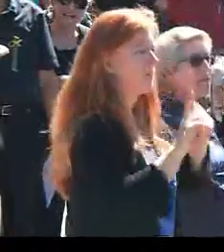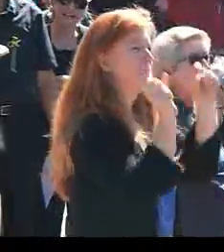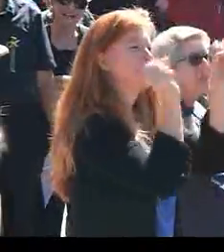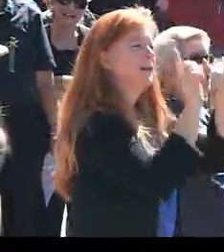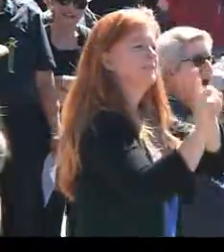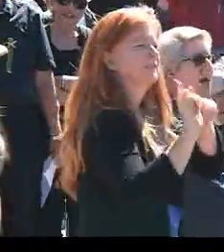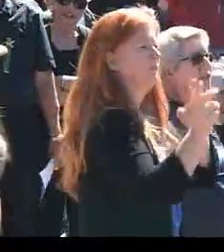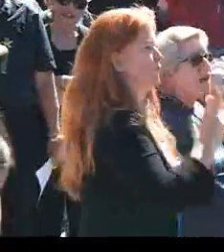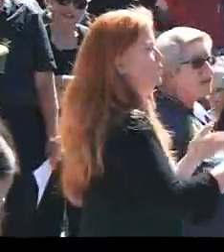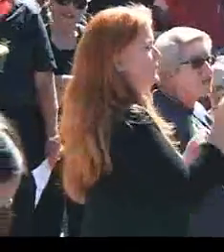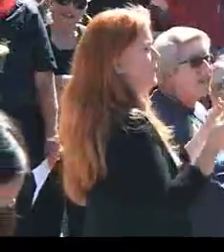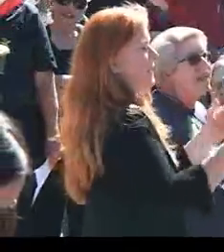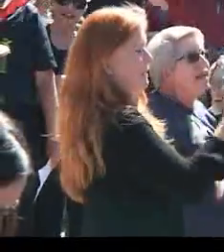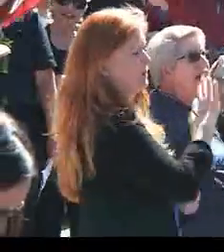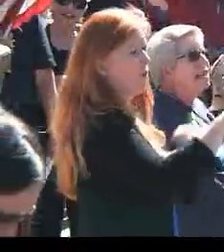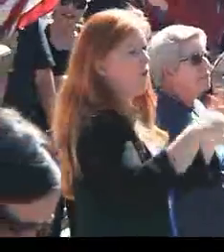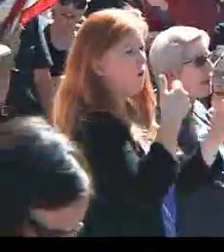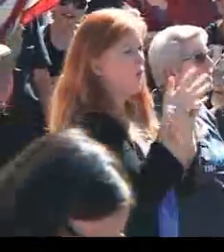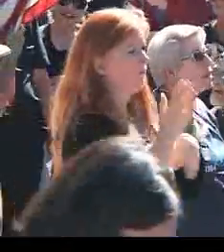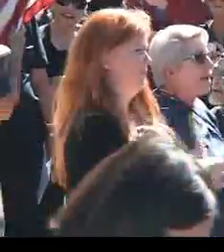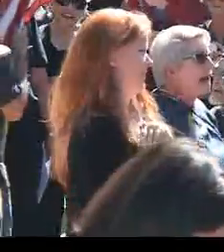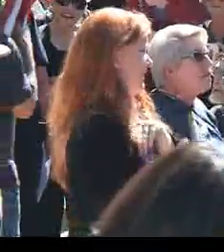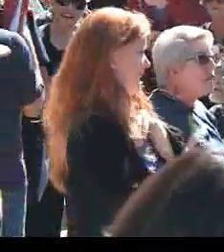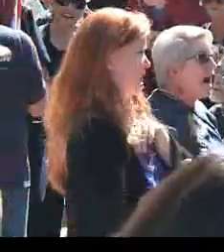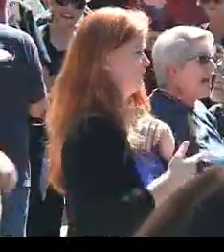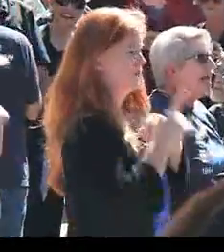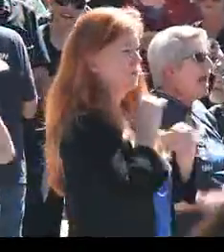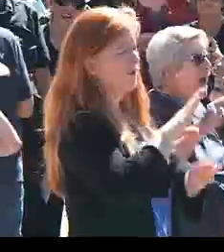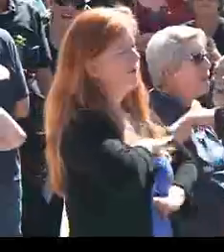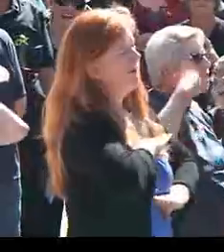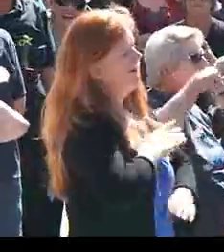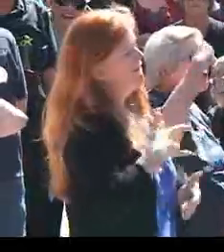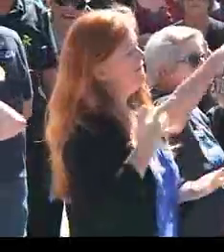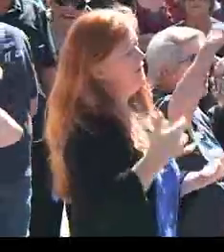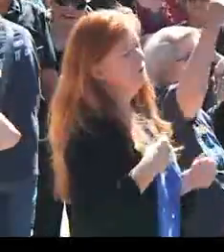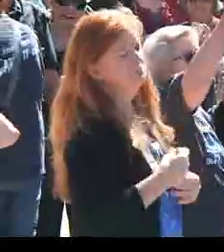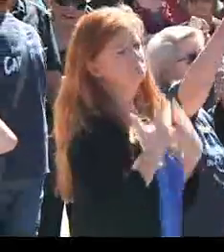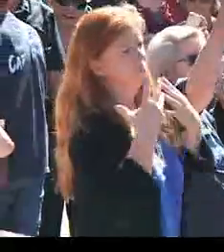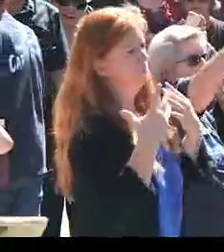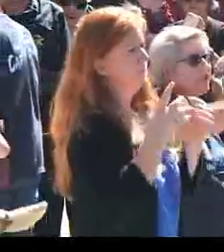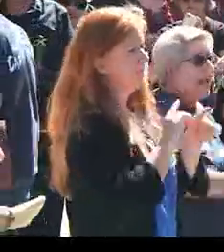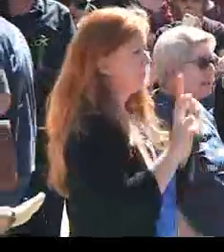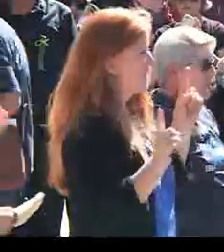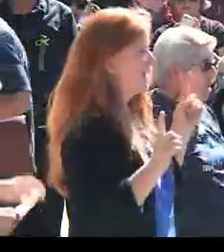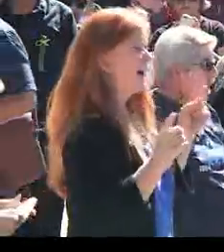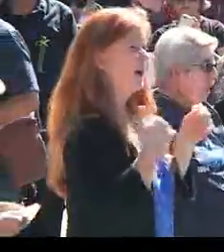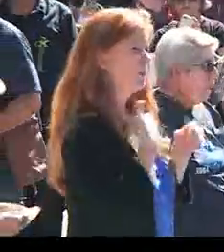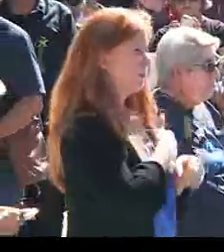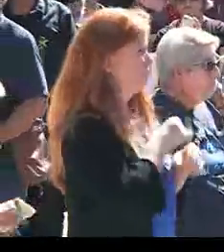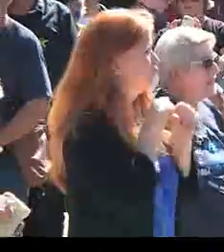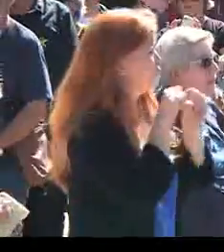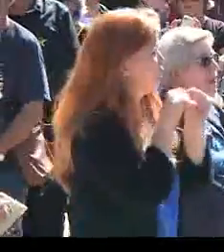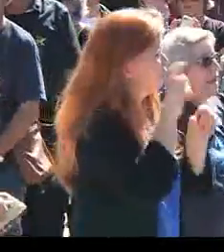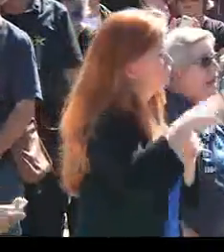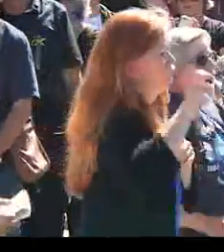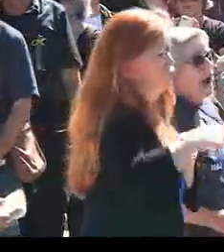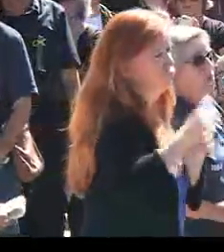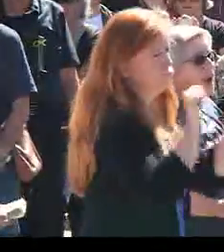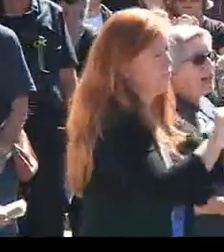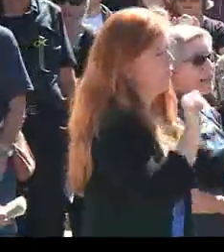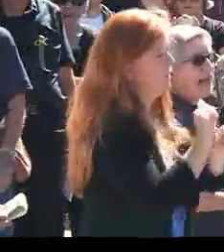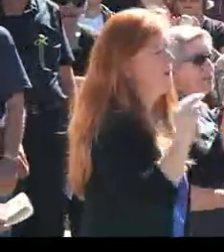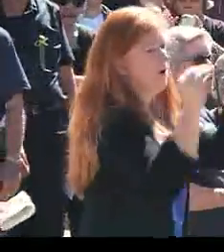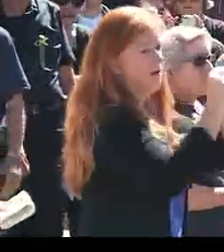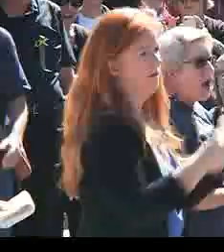many campuses around the country, is very gratifying, however far we have yet to go.